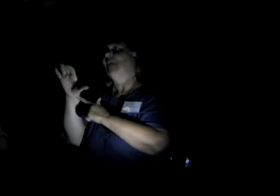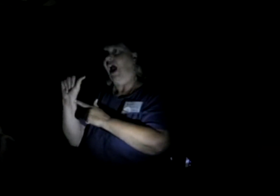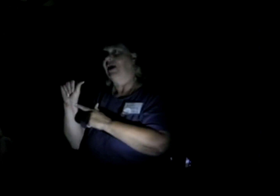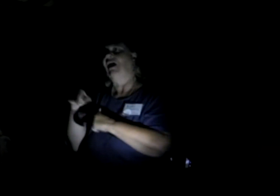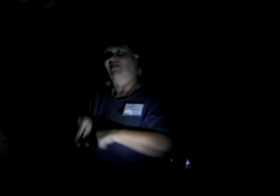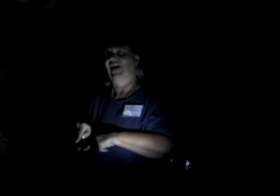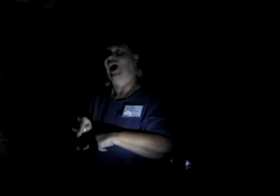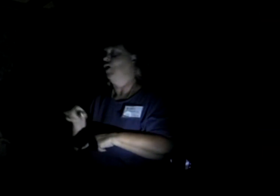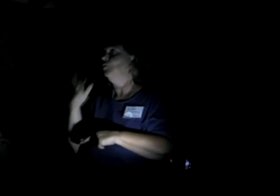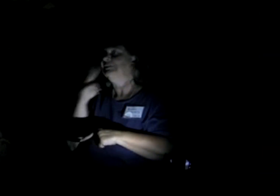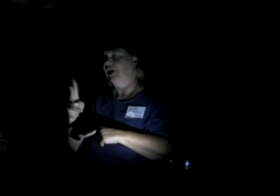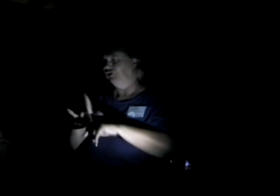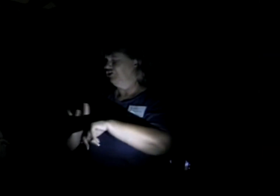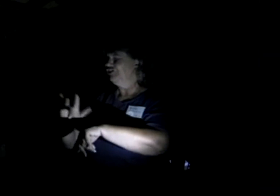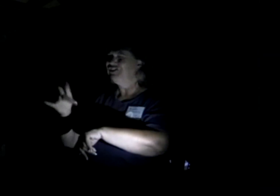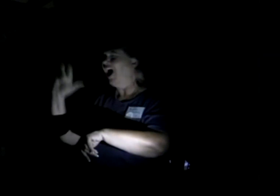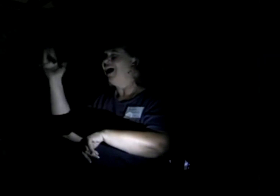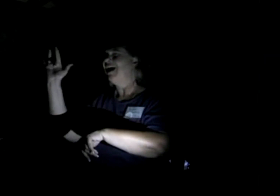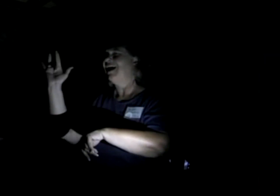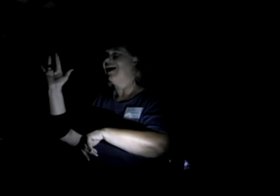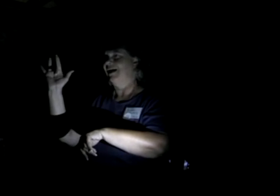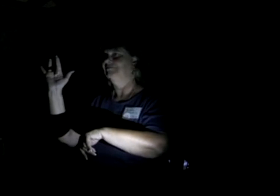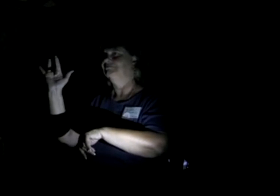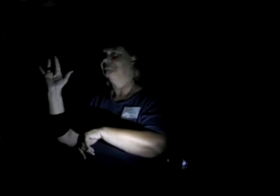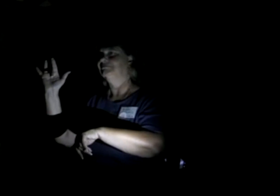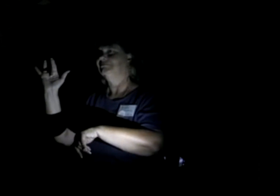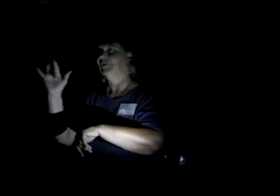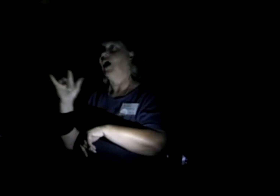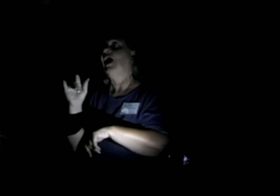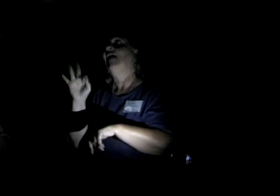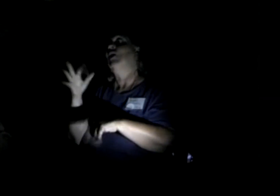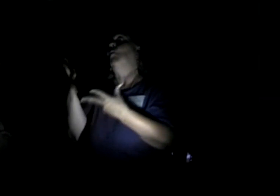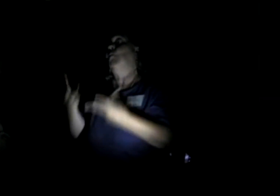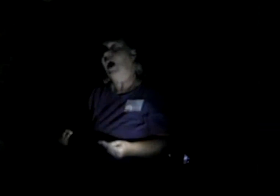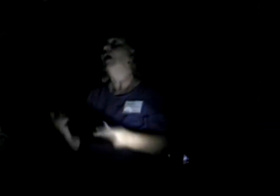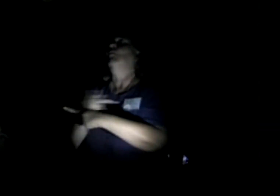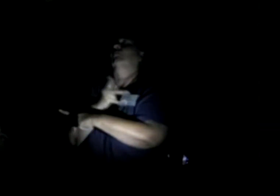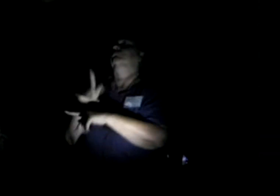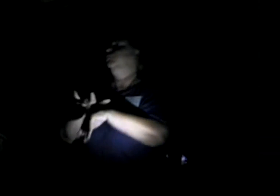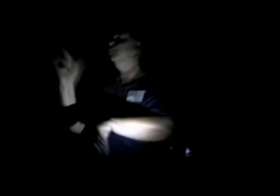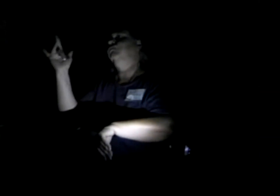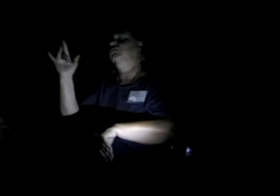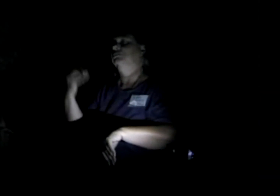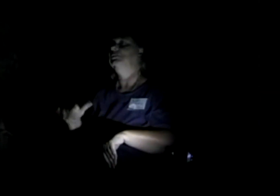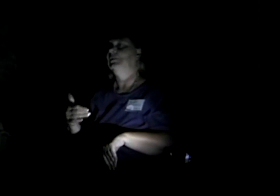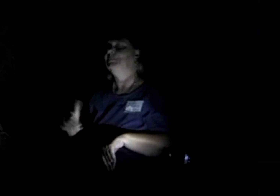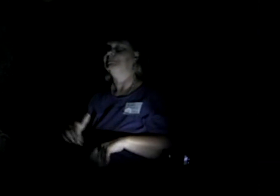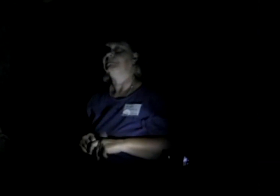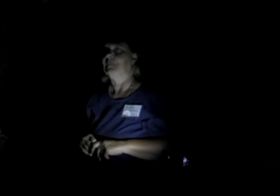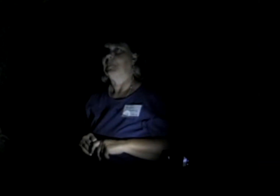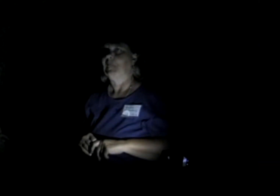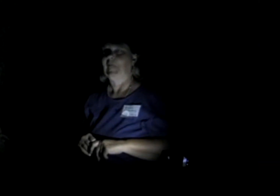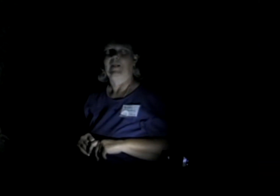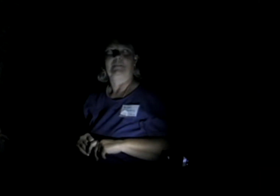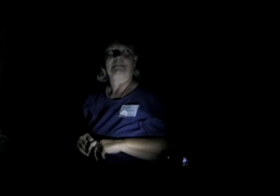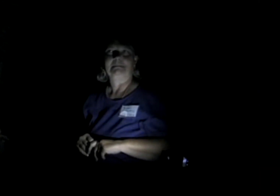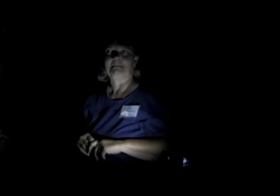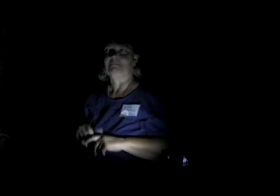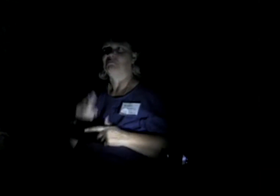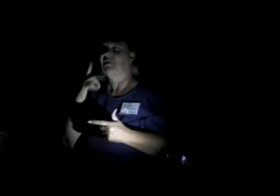to shine and glitter like this, particularly when it's wet and clean. Now, I believe you should be able to get a pretty good close-up view of it on the